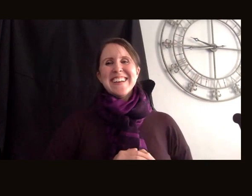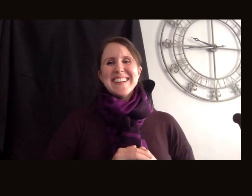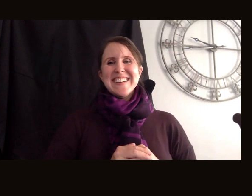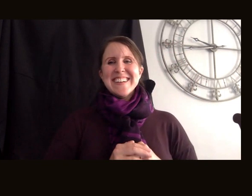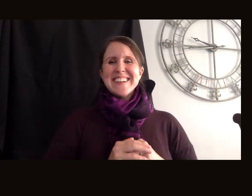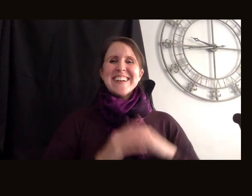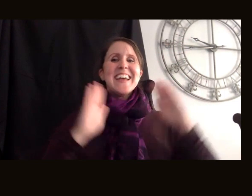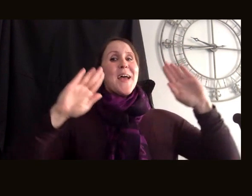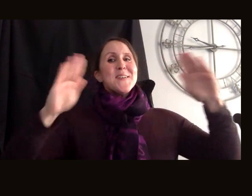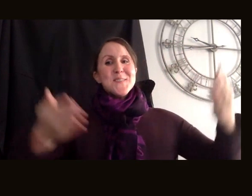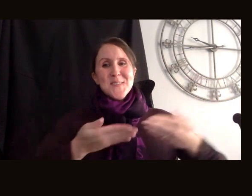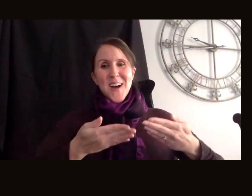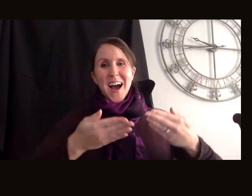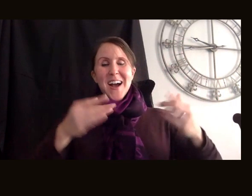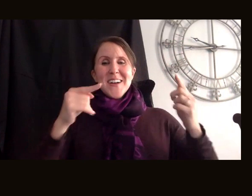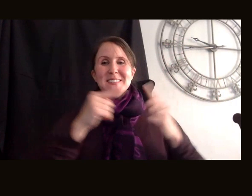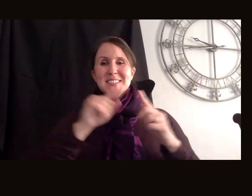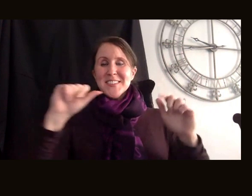Hello, everyone.